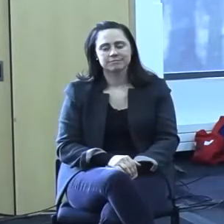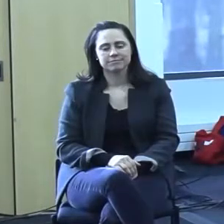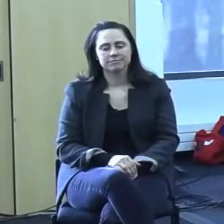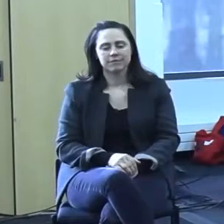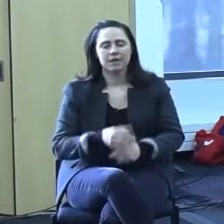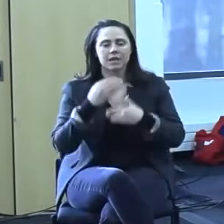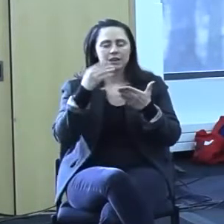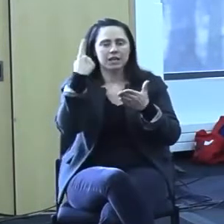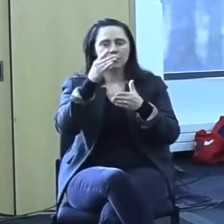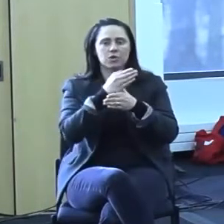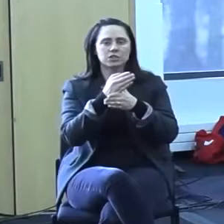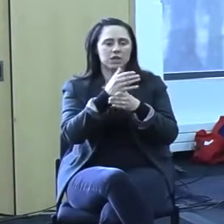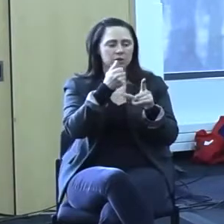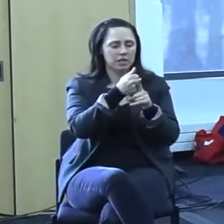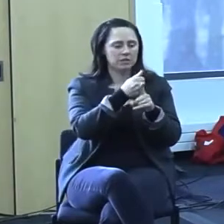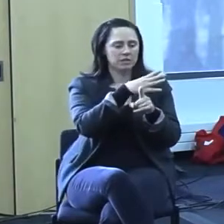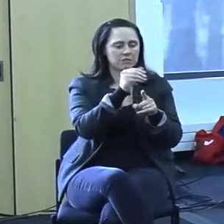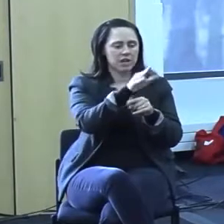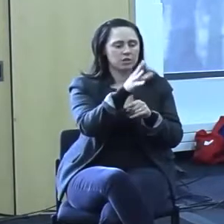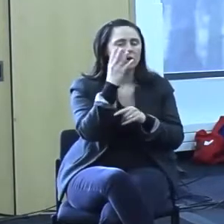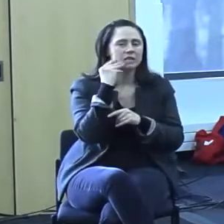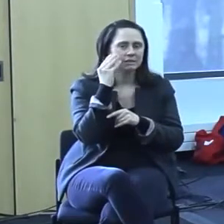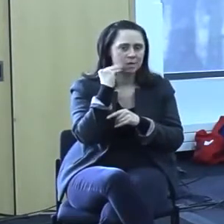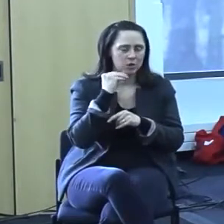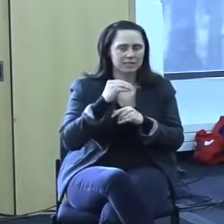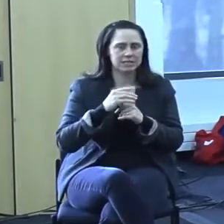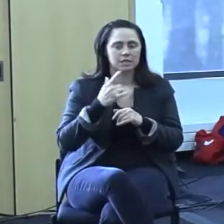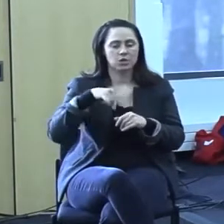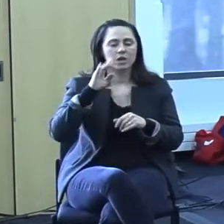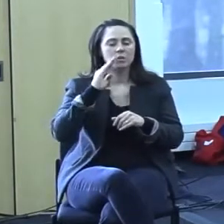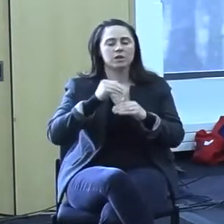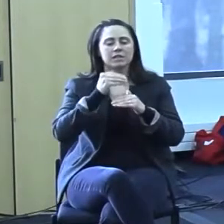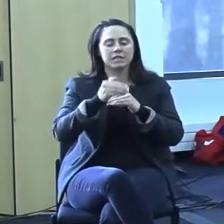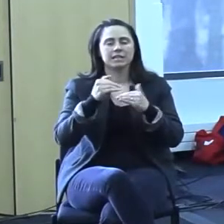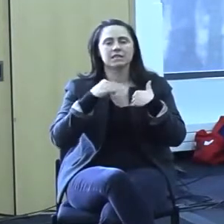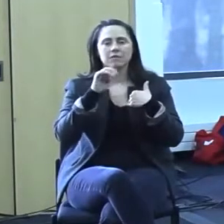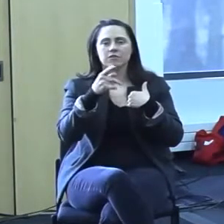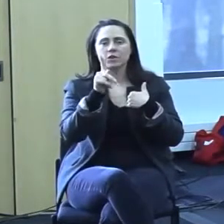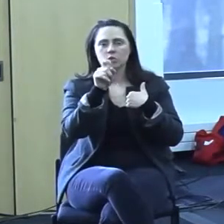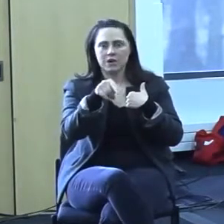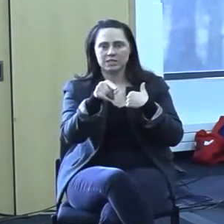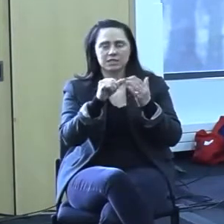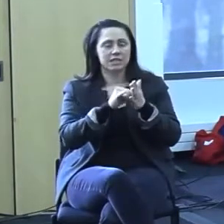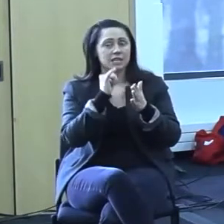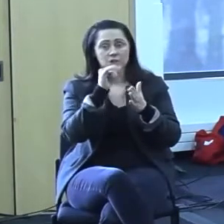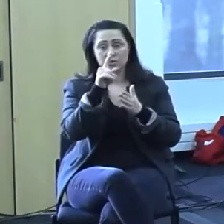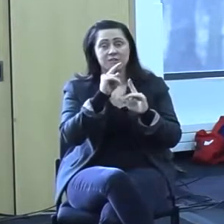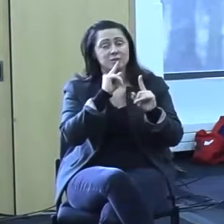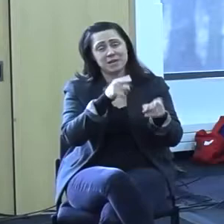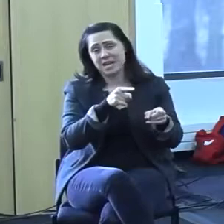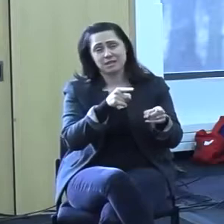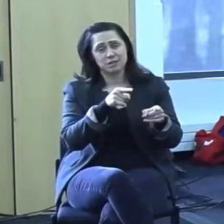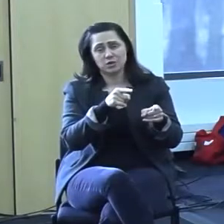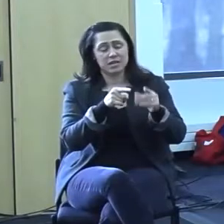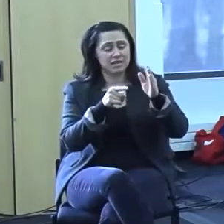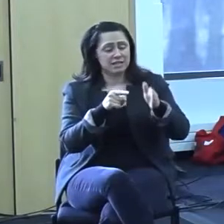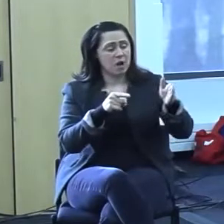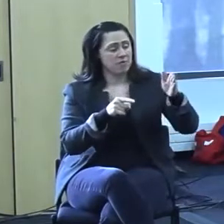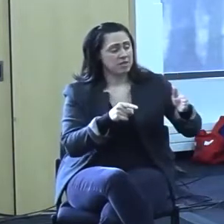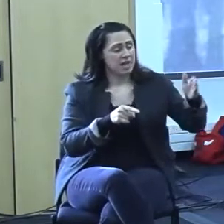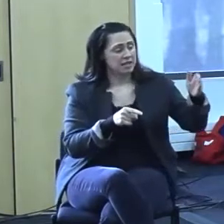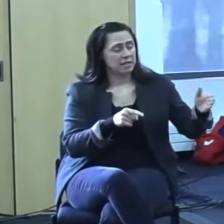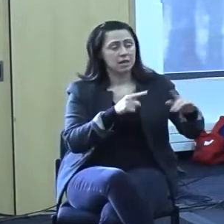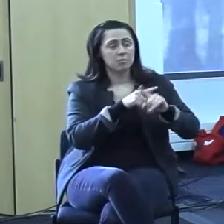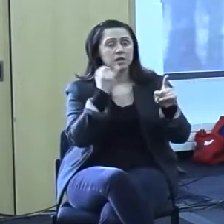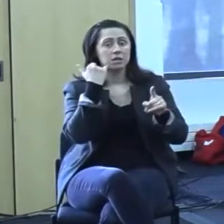Thank you for sharing yourselves and your experiences. We will next have just a couple questions that don't have to be answered down the line, but